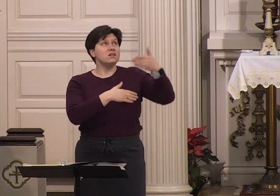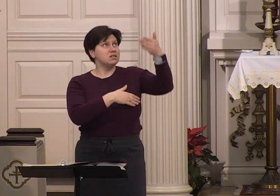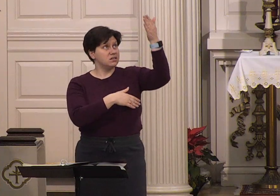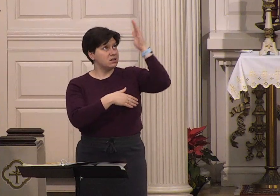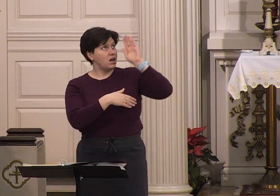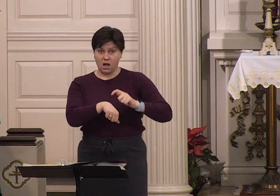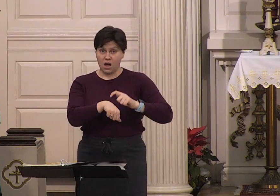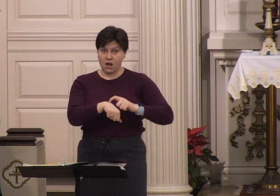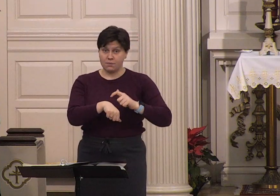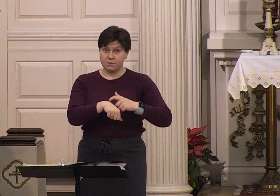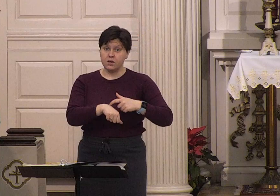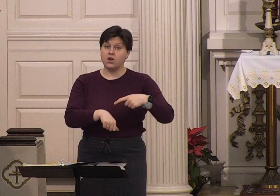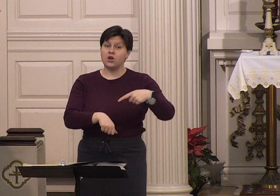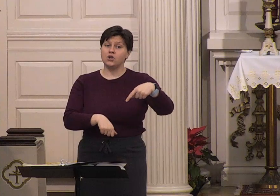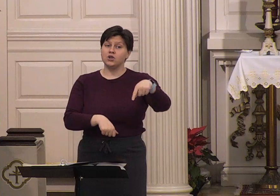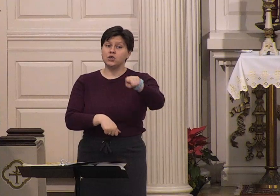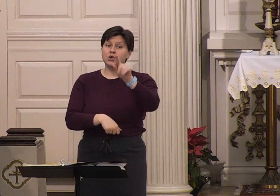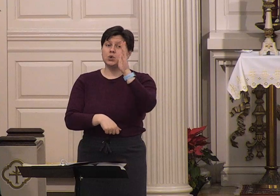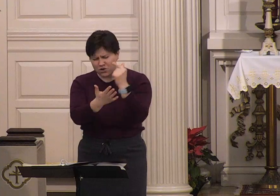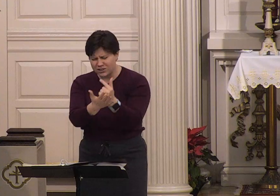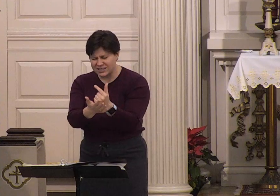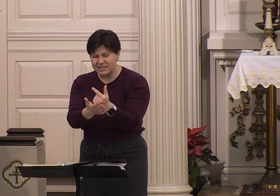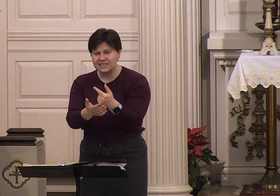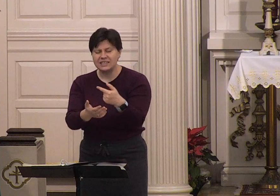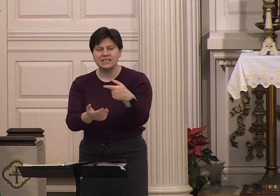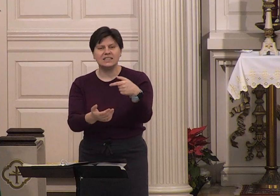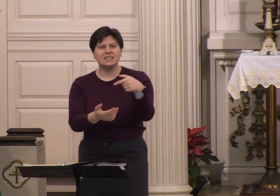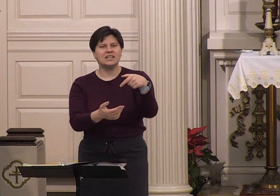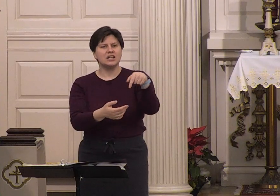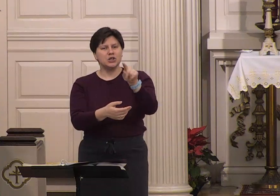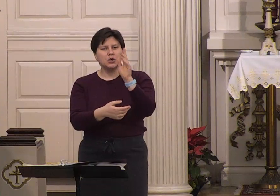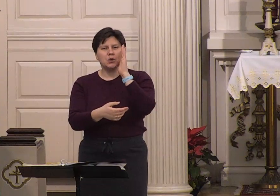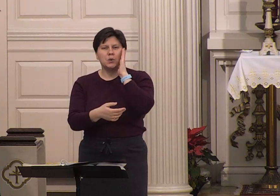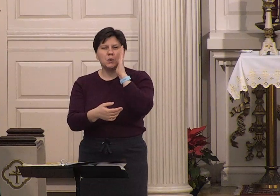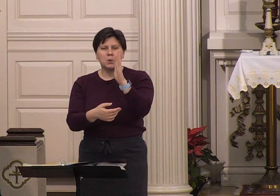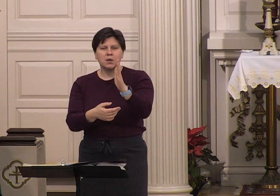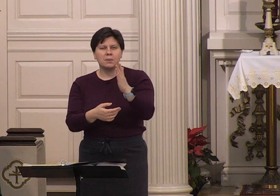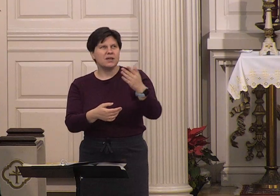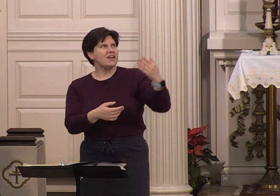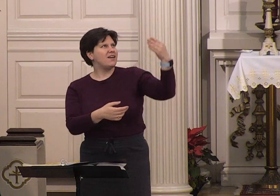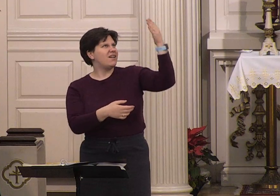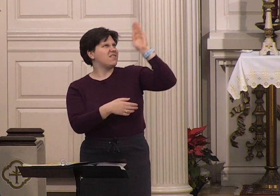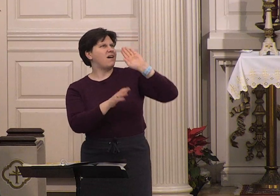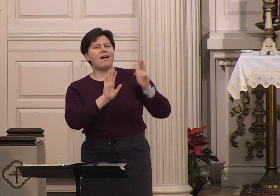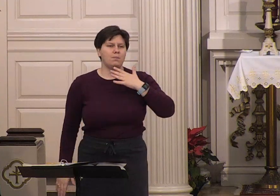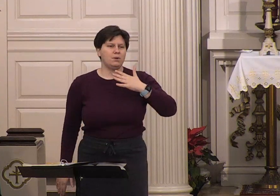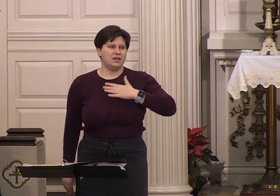be guaranteed God's brand of happiness.